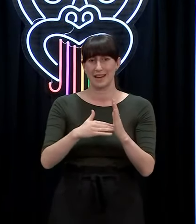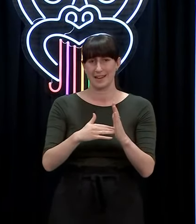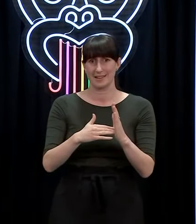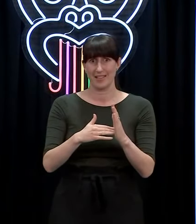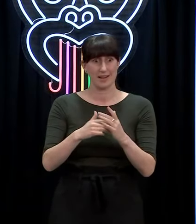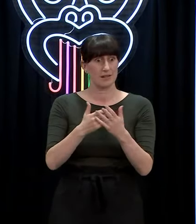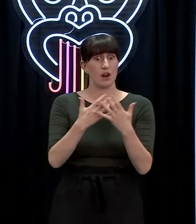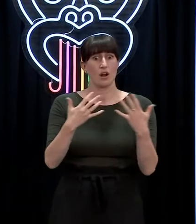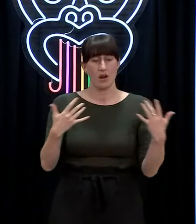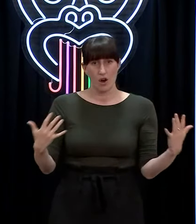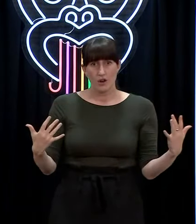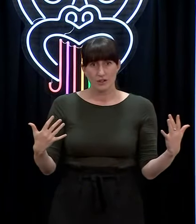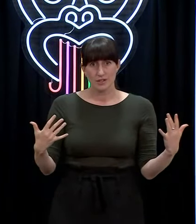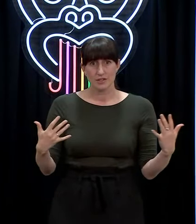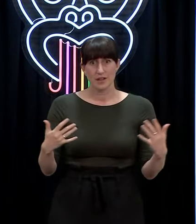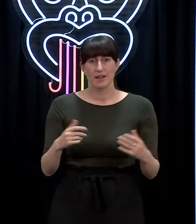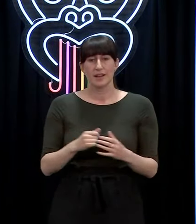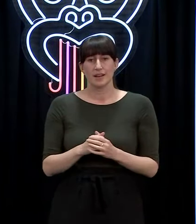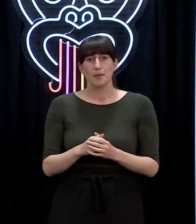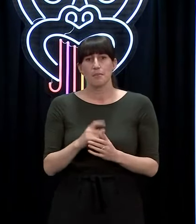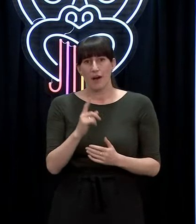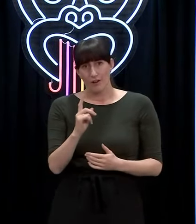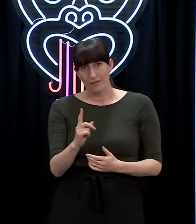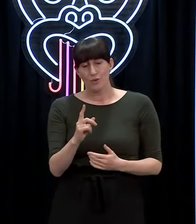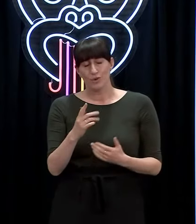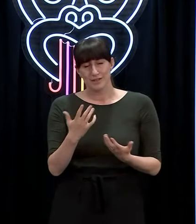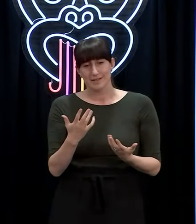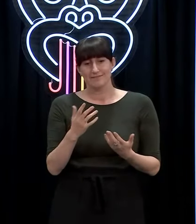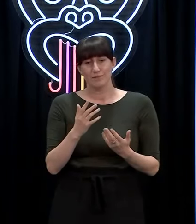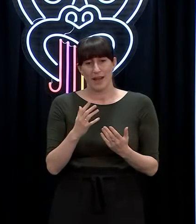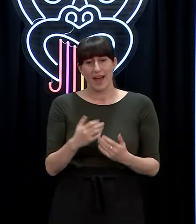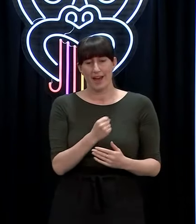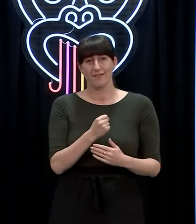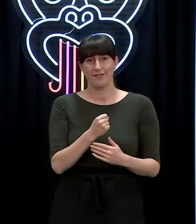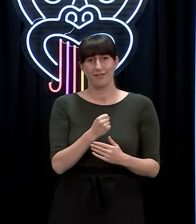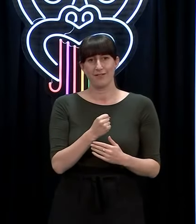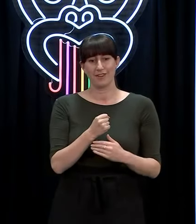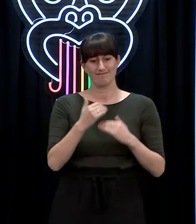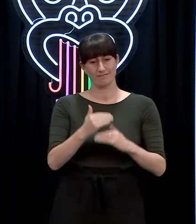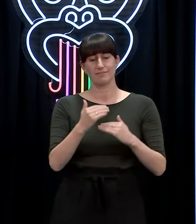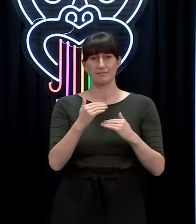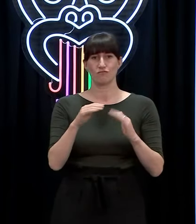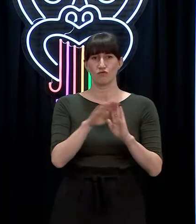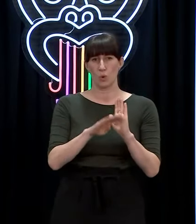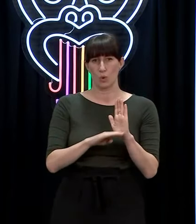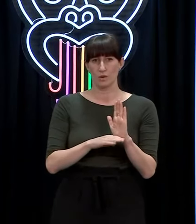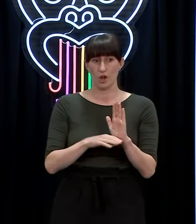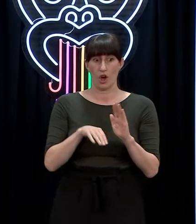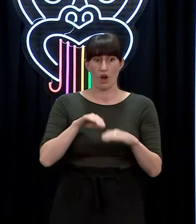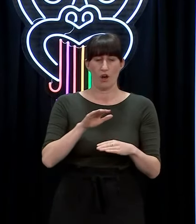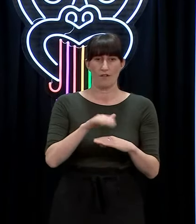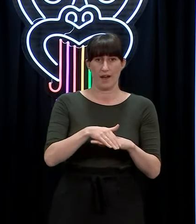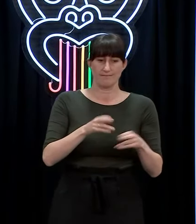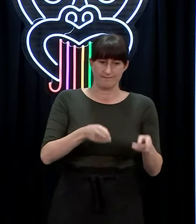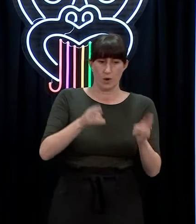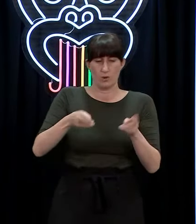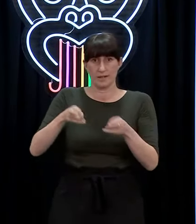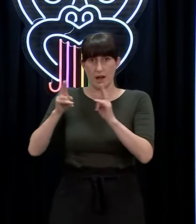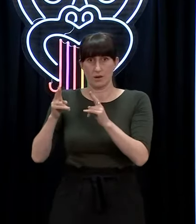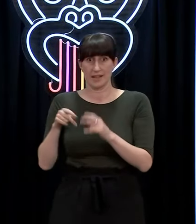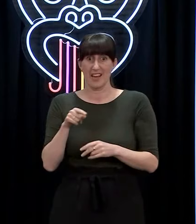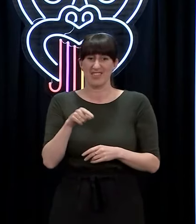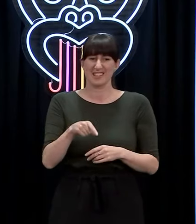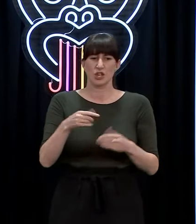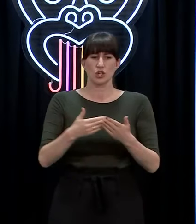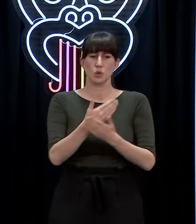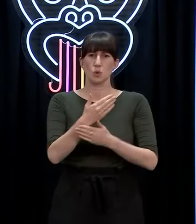there of course are still those unavoidable constraints. So the lobby system is a big change, and all the detail on how it will